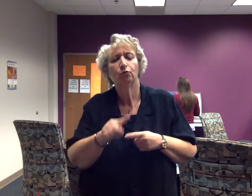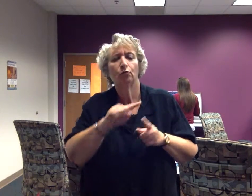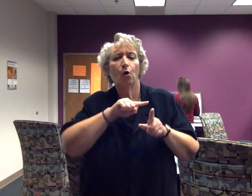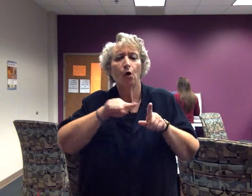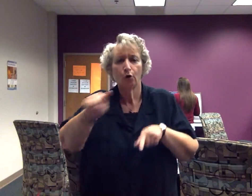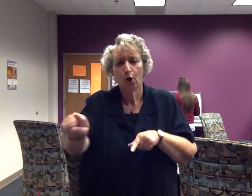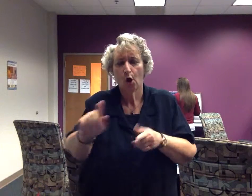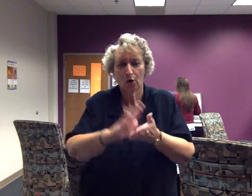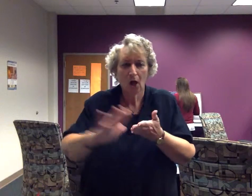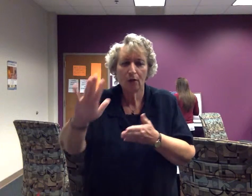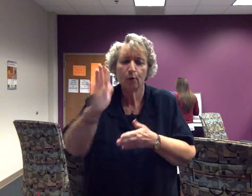work harder in school.